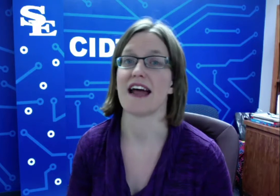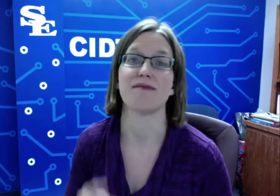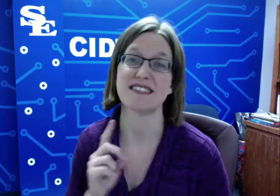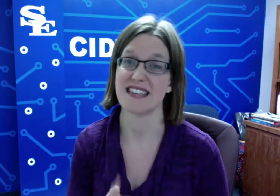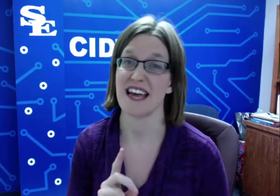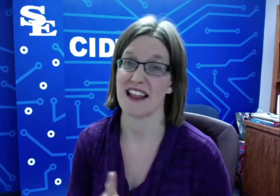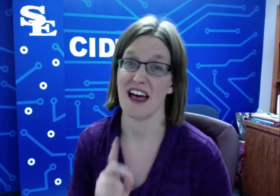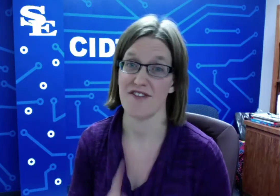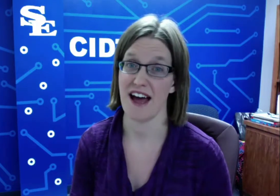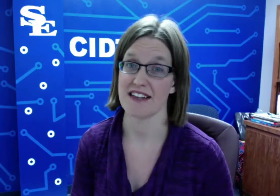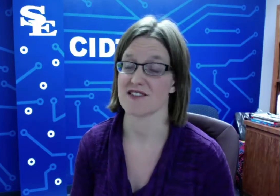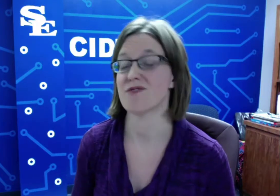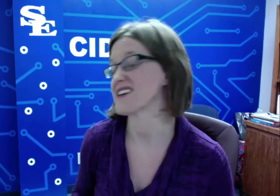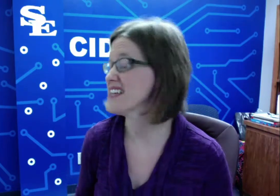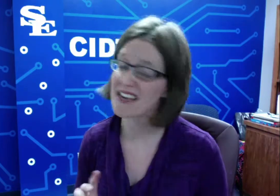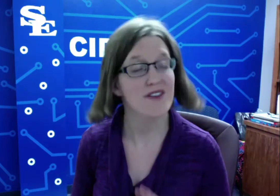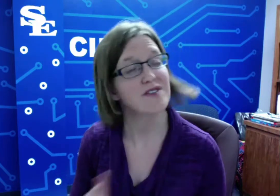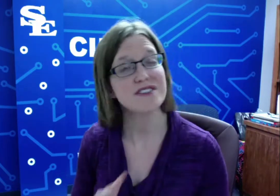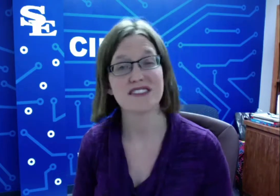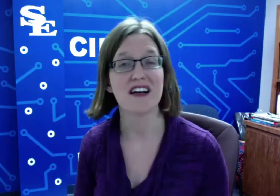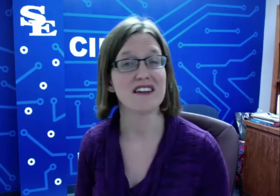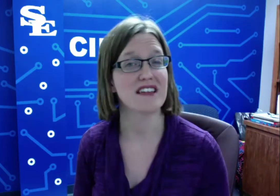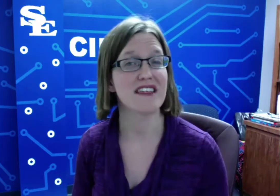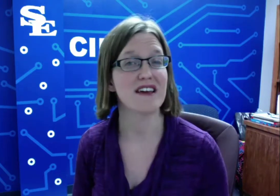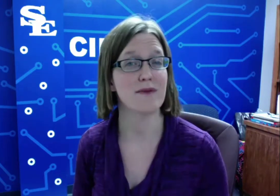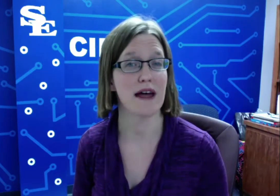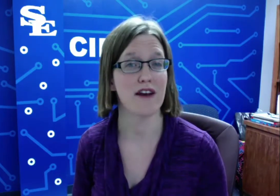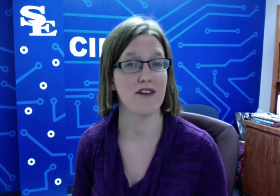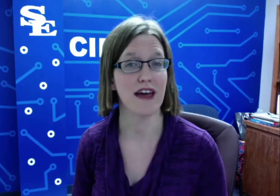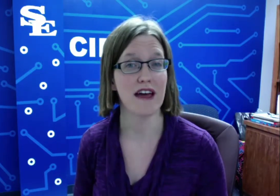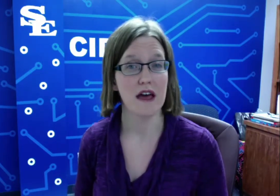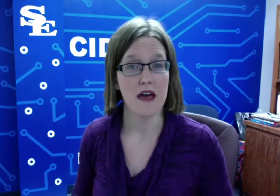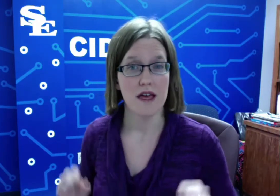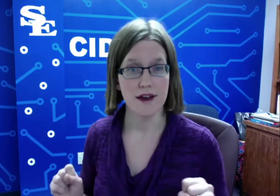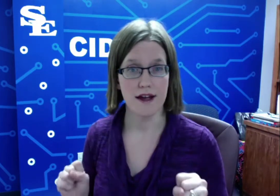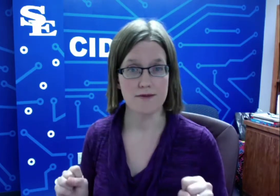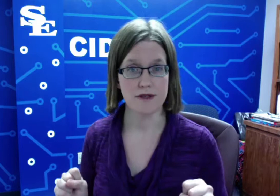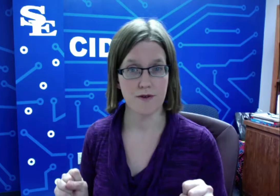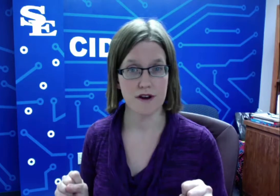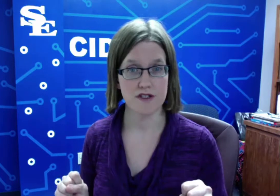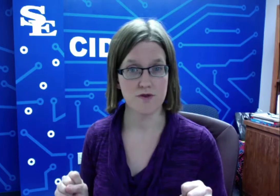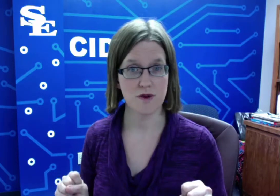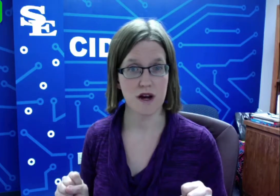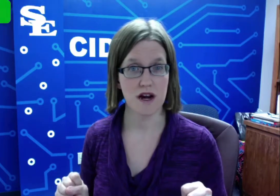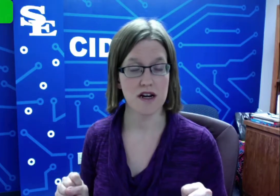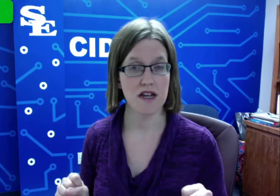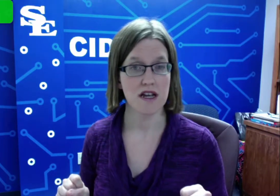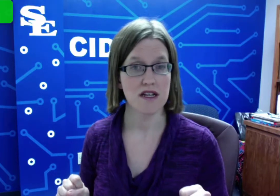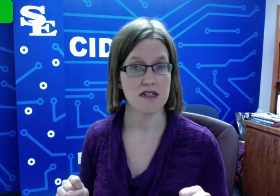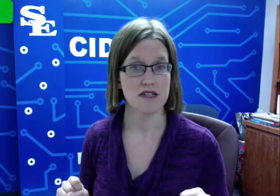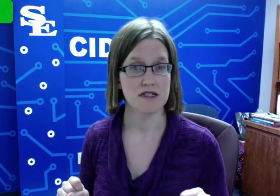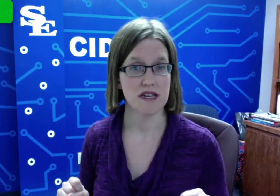going to say it a lot faster. I'm not going to give you as long to think about it, okay? Here comes the first word. Do you see